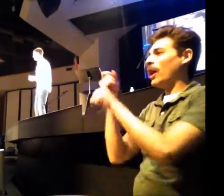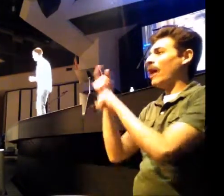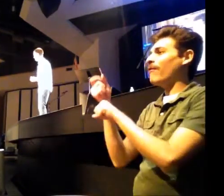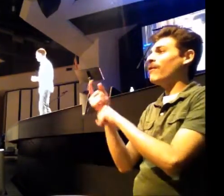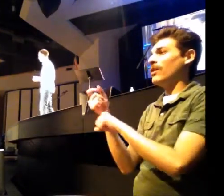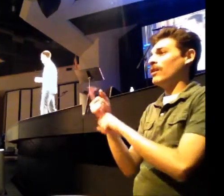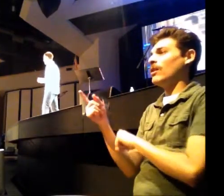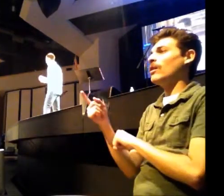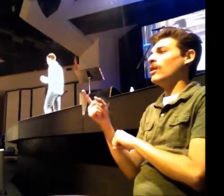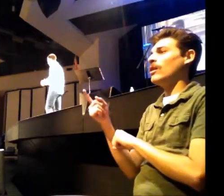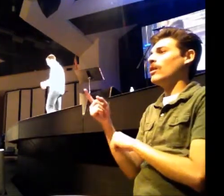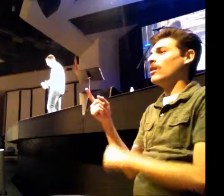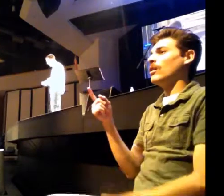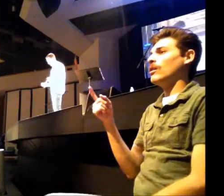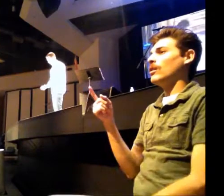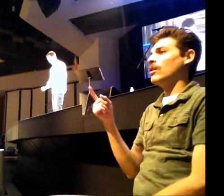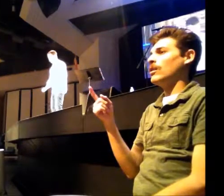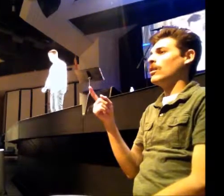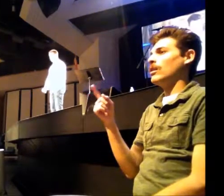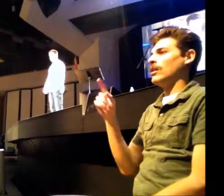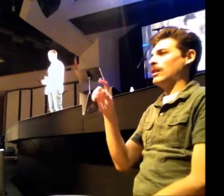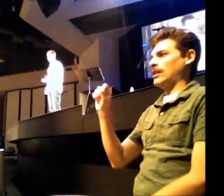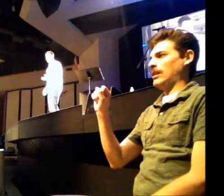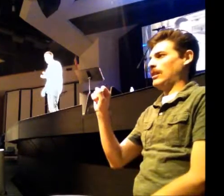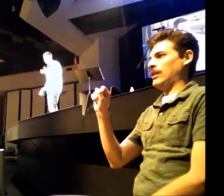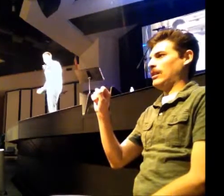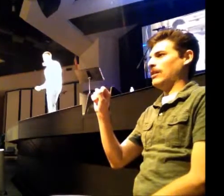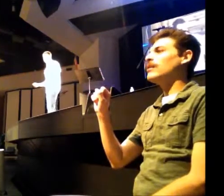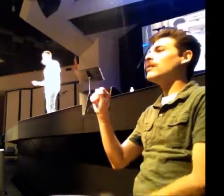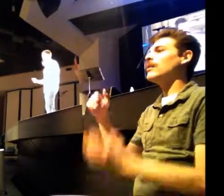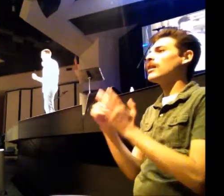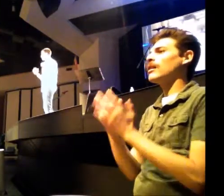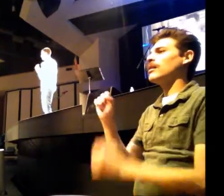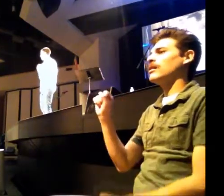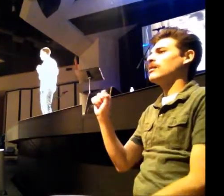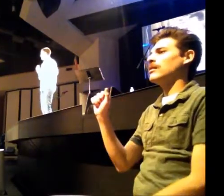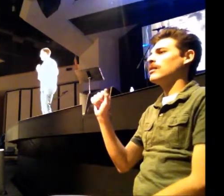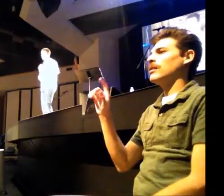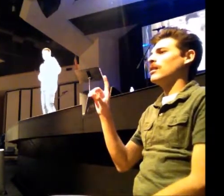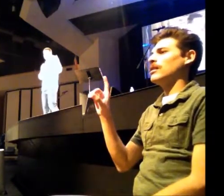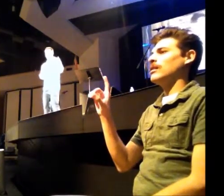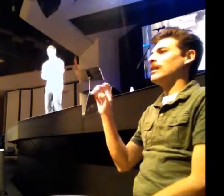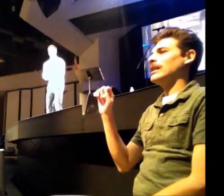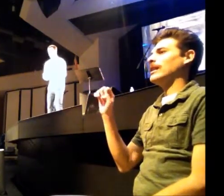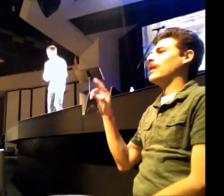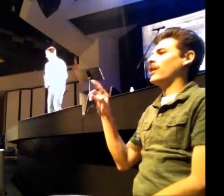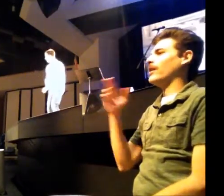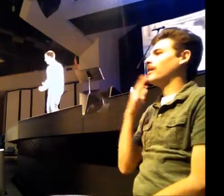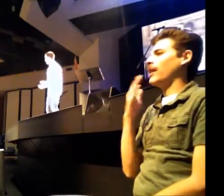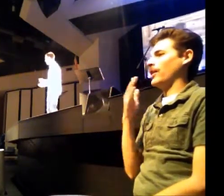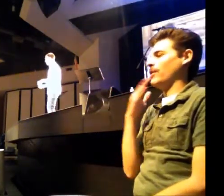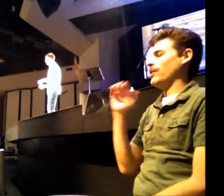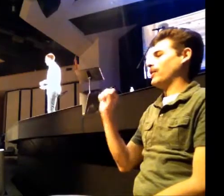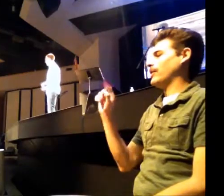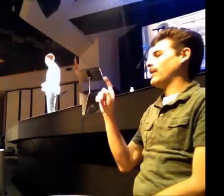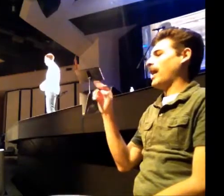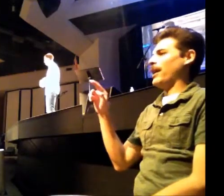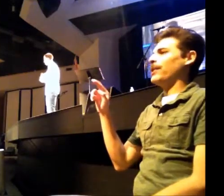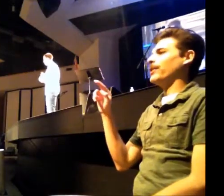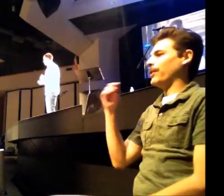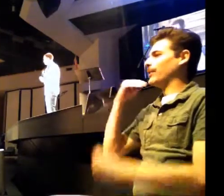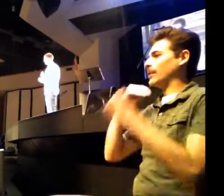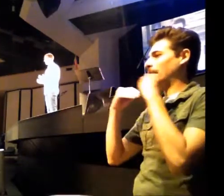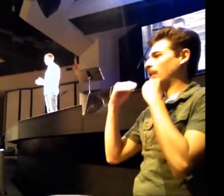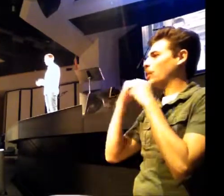and they consume a Seder. And as you journey through this meal, whether eating or listening, the story of slavery to freedom and all that God did